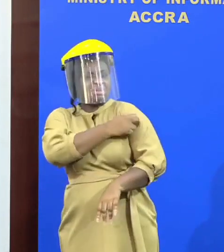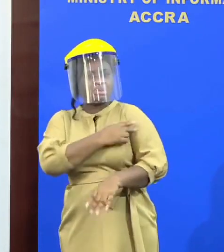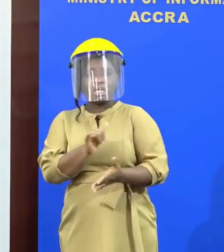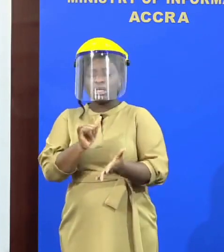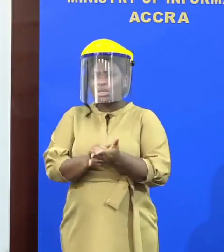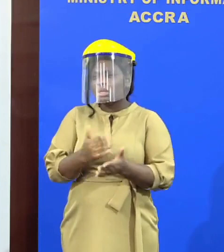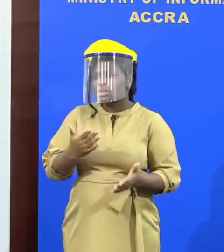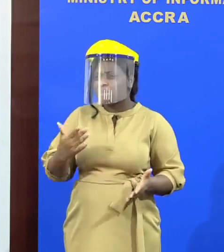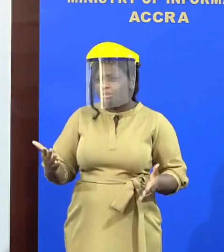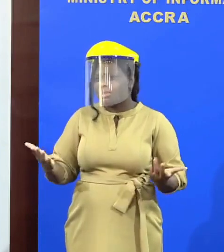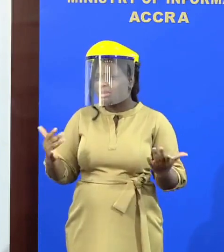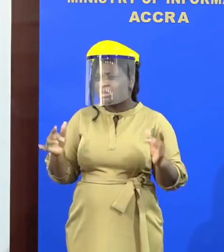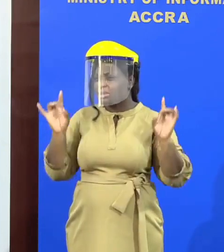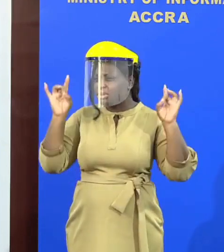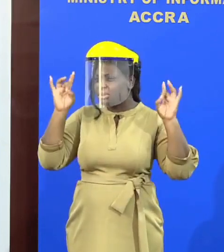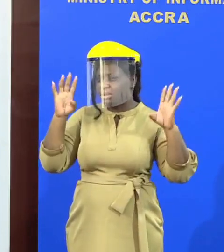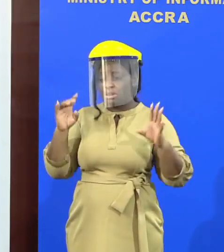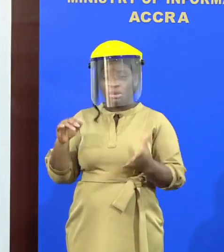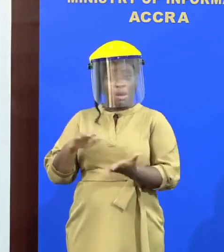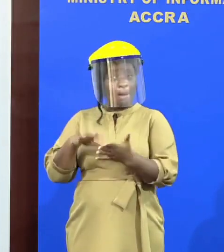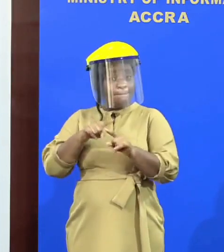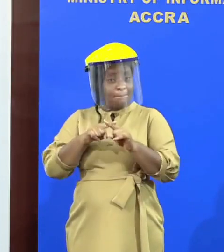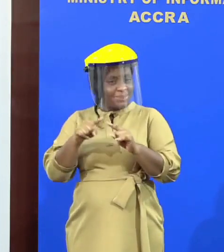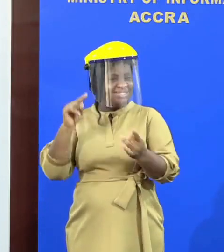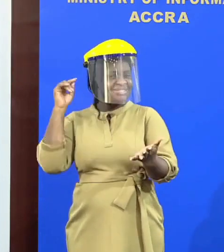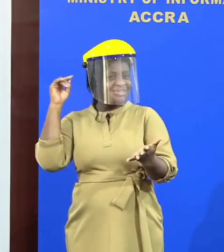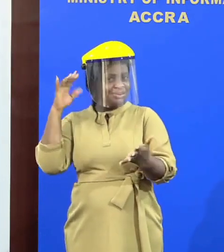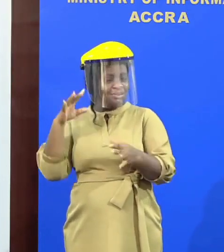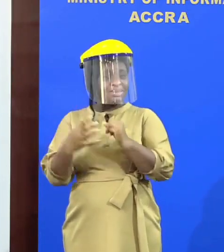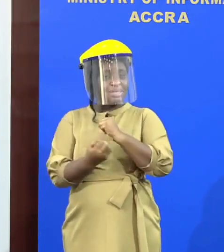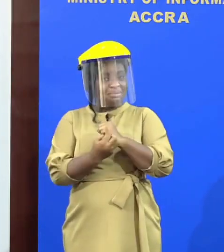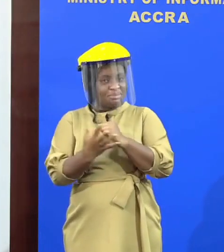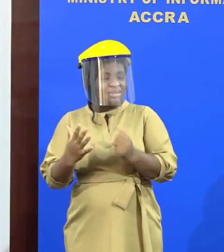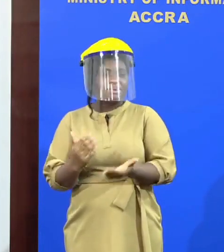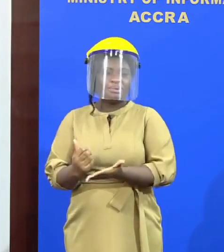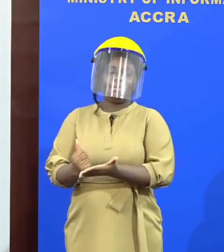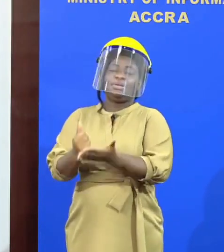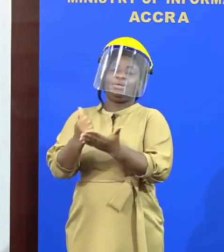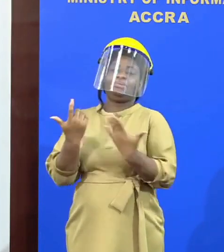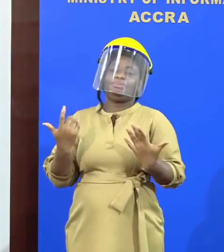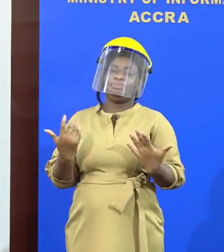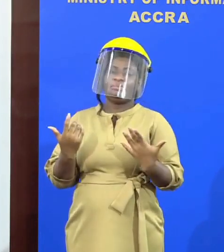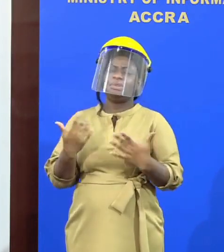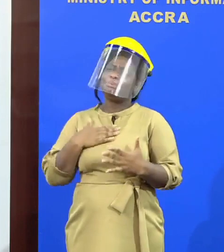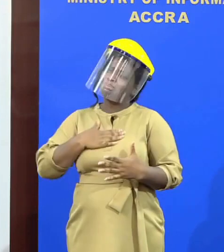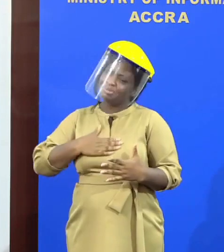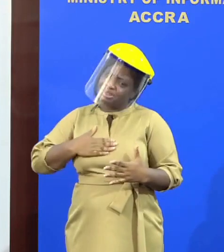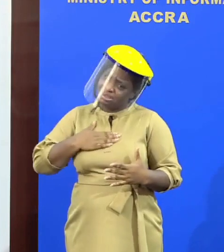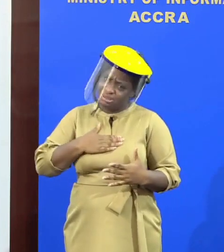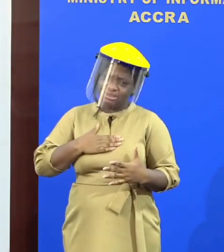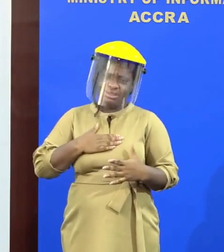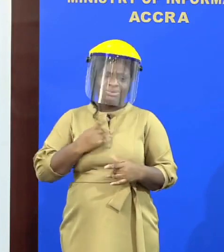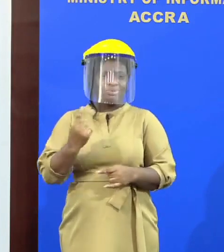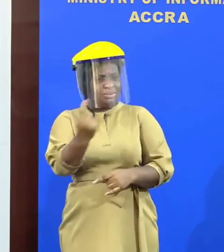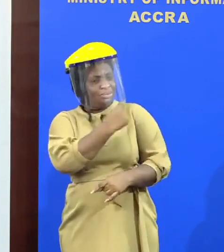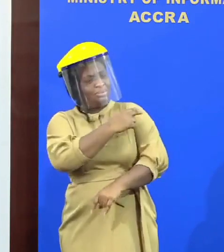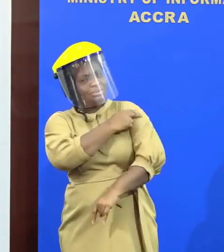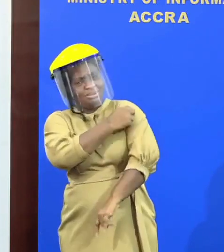something that we hope that the media will also help us carry out that. Please seek care